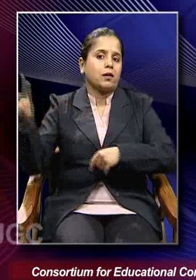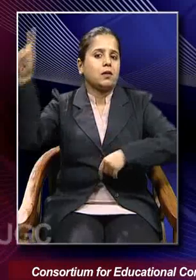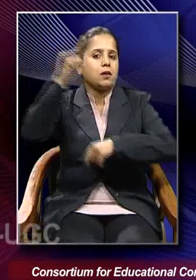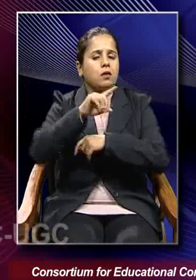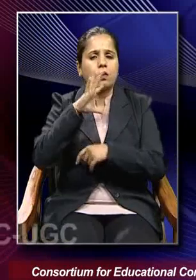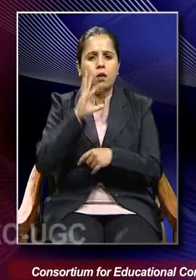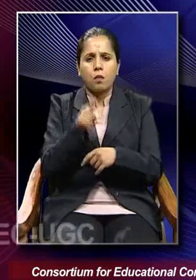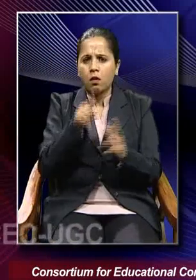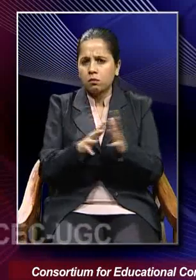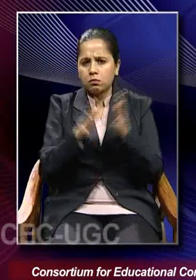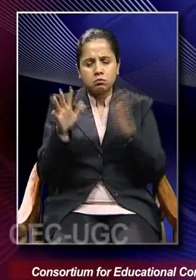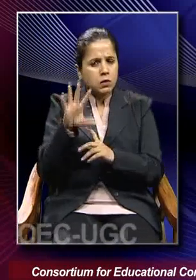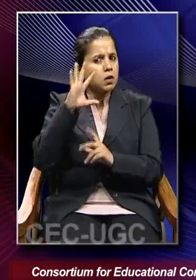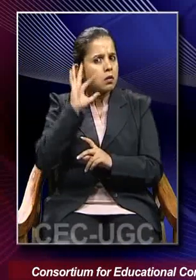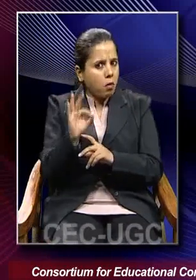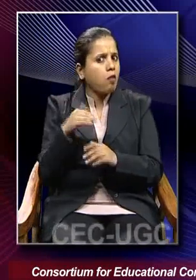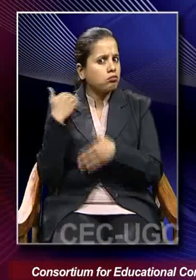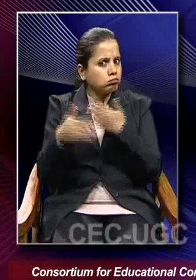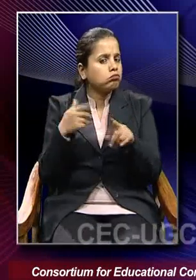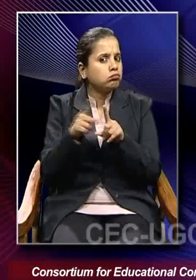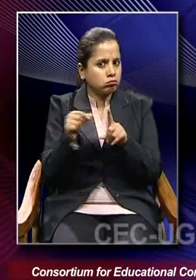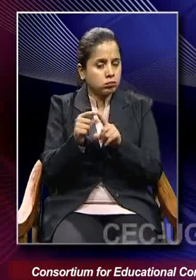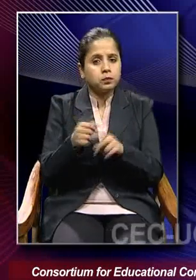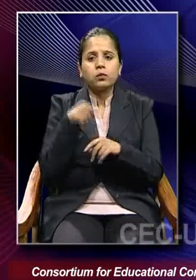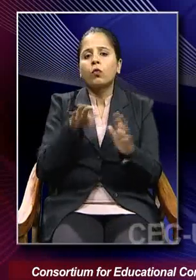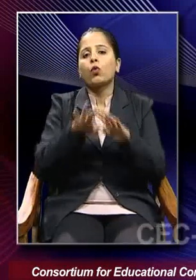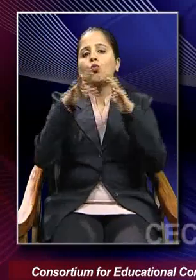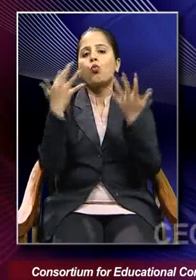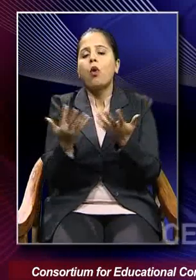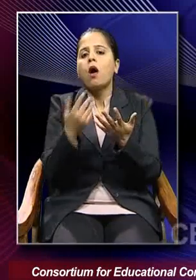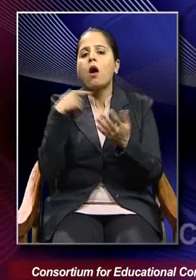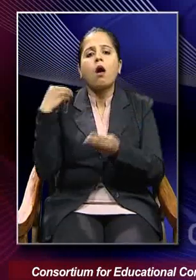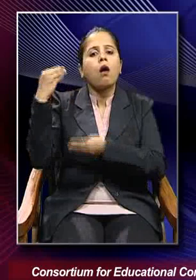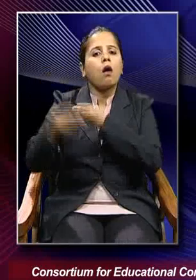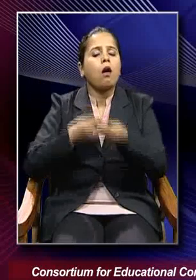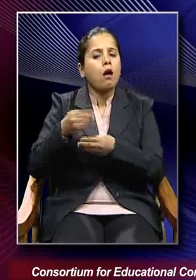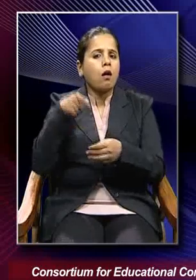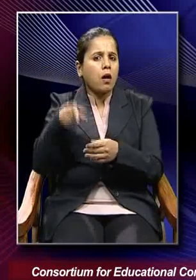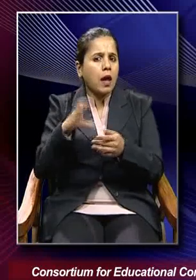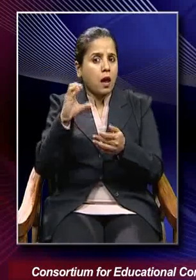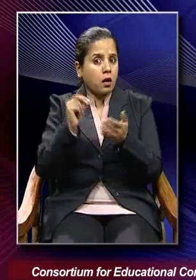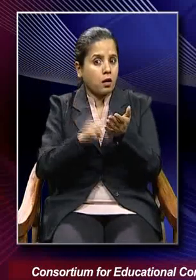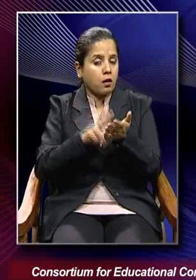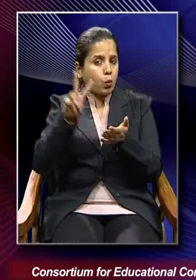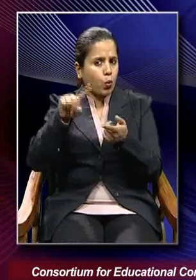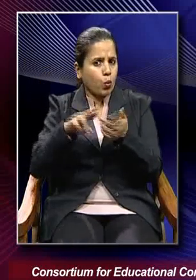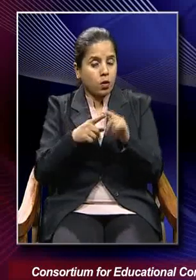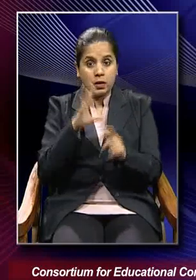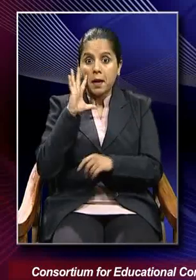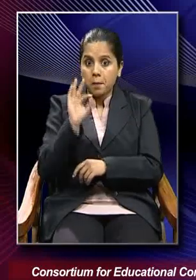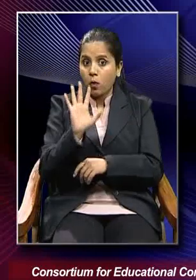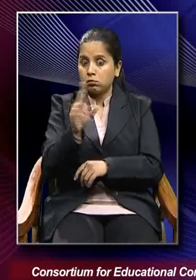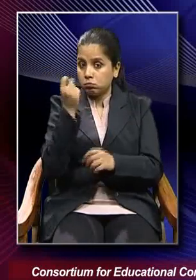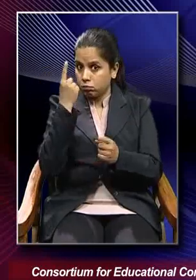a very important role. The World Heritage Convention is very important to understand. The World